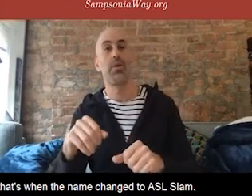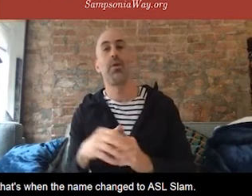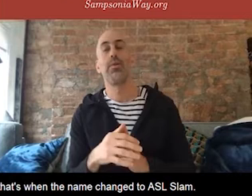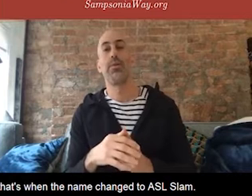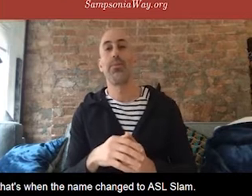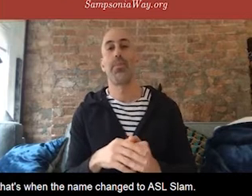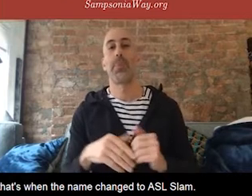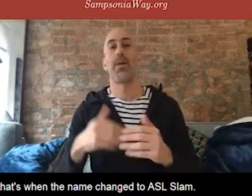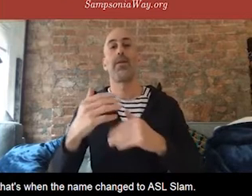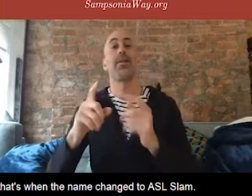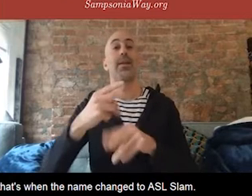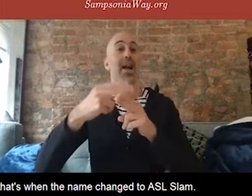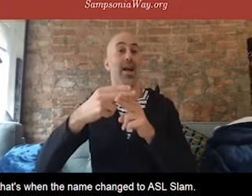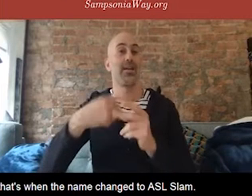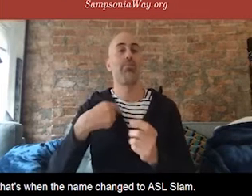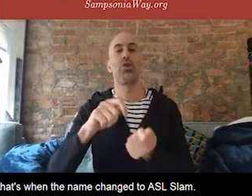to take over for him.